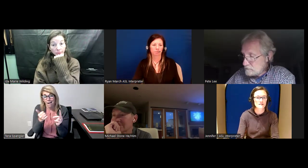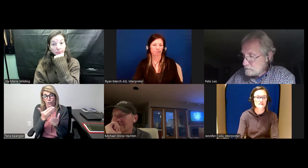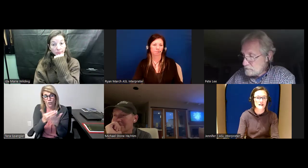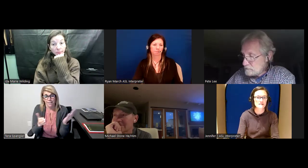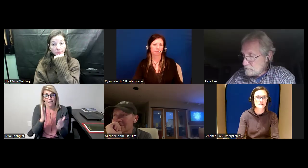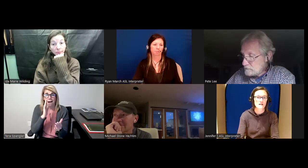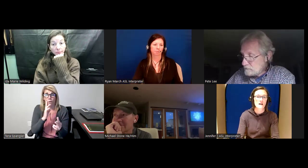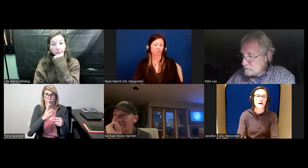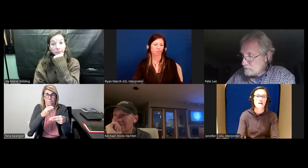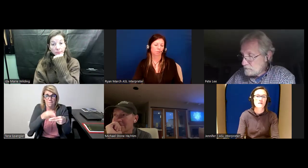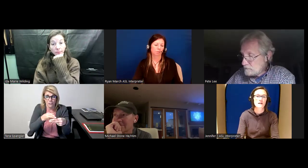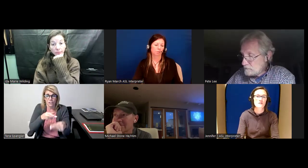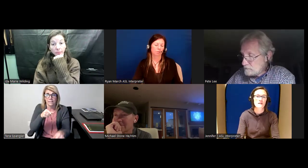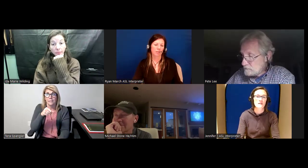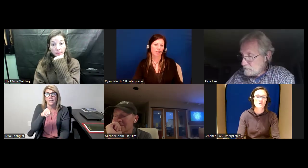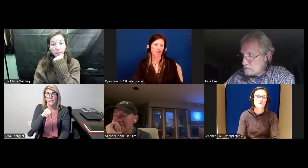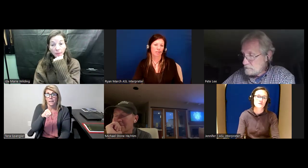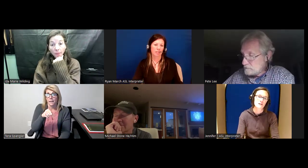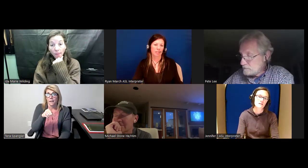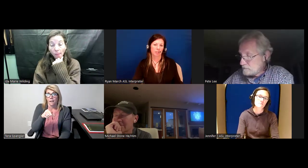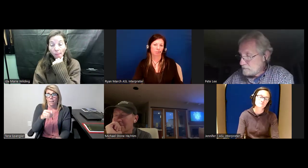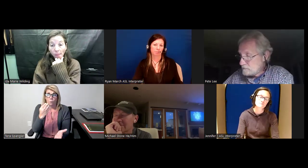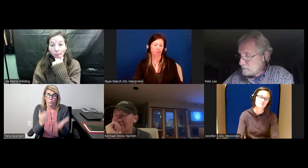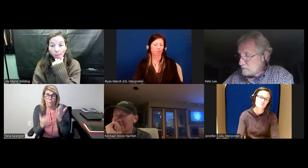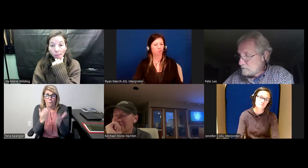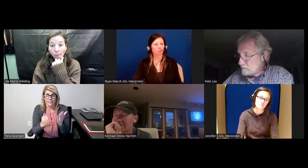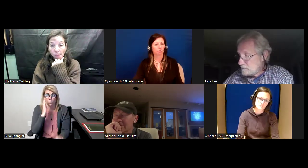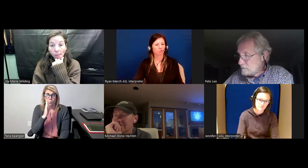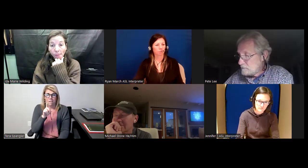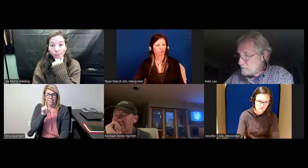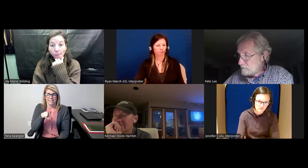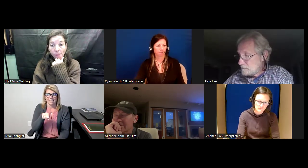for success. Another thing that I would mention